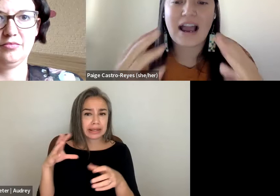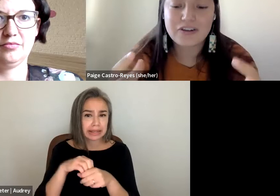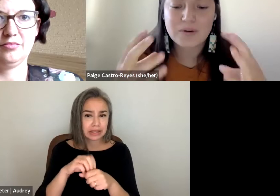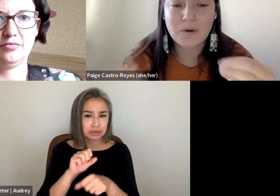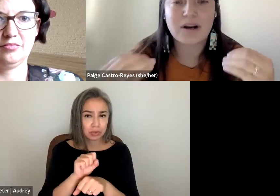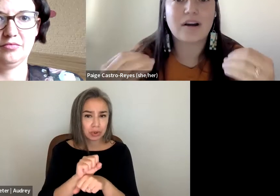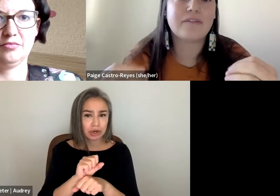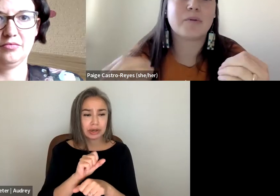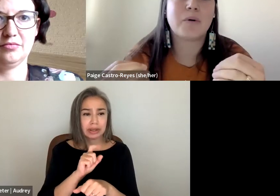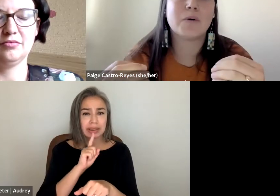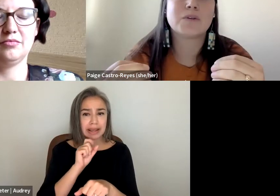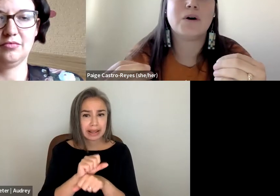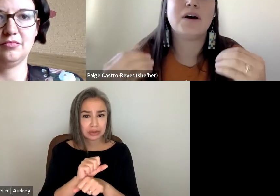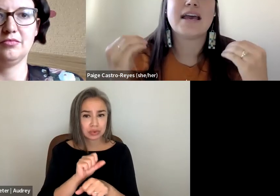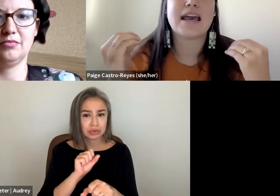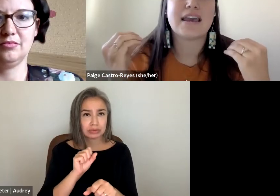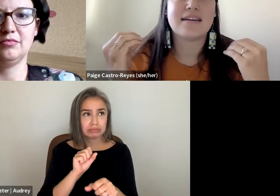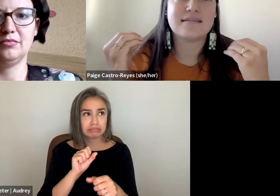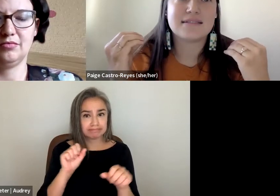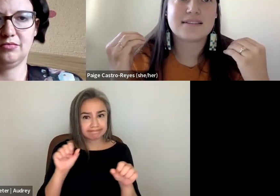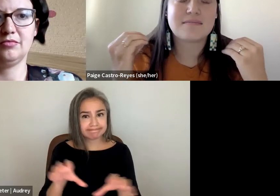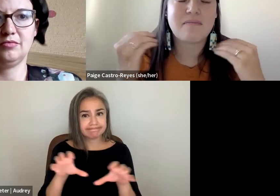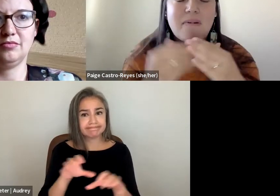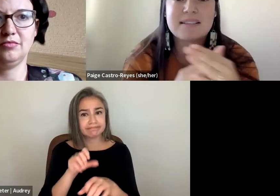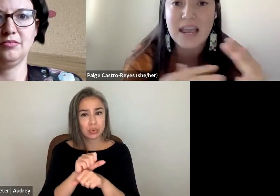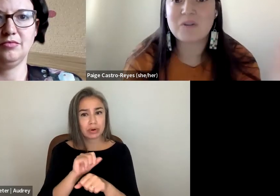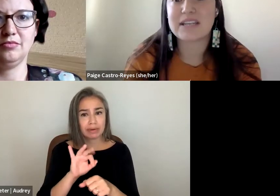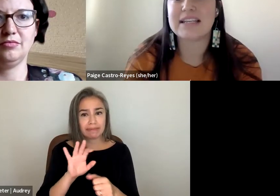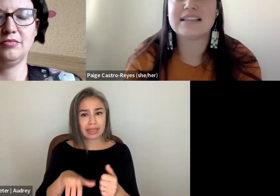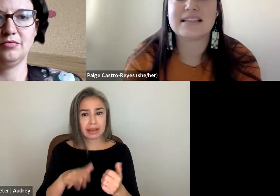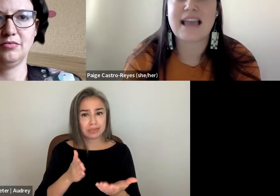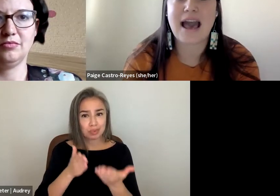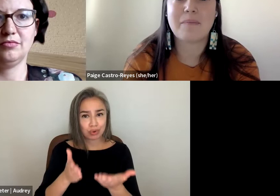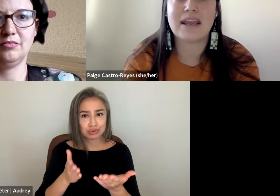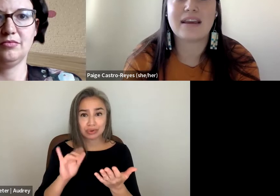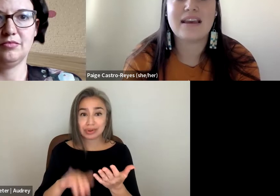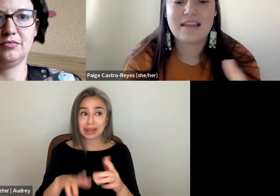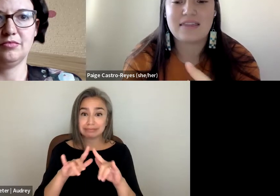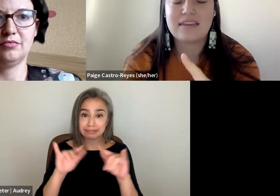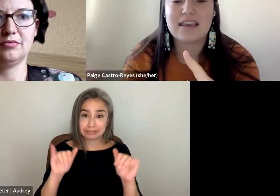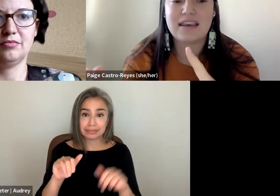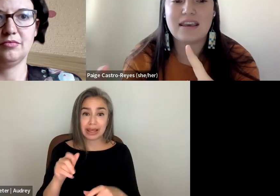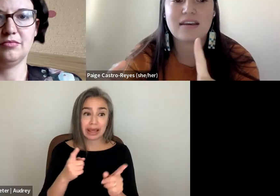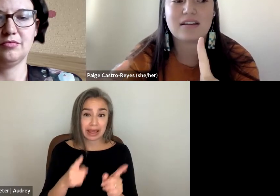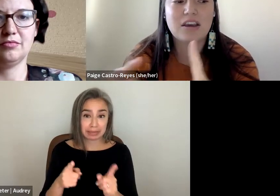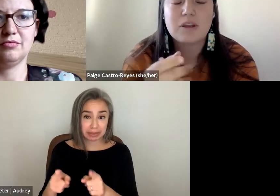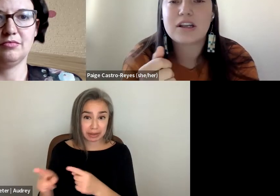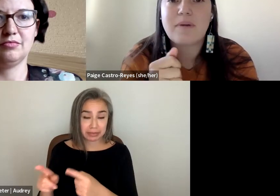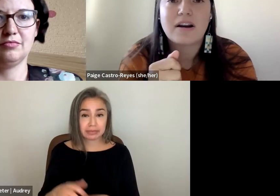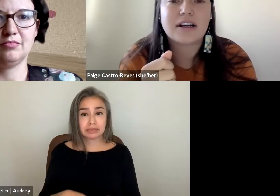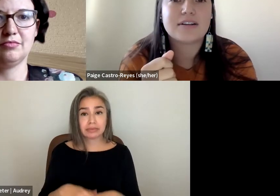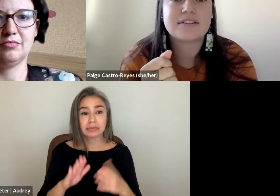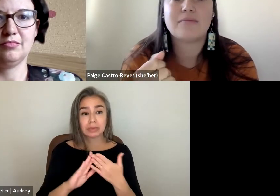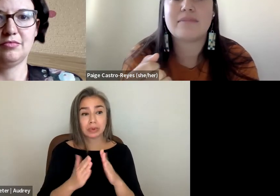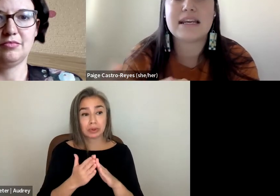the actual work of the proposal is simultaneously happening. The